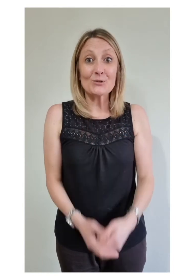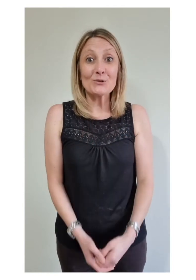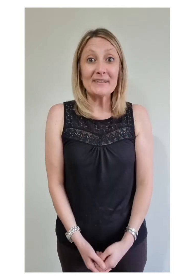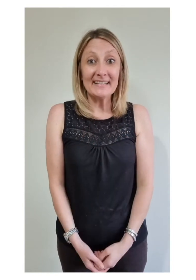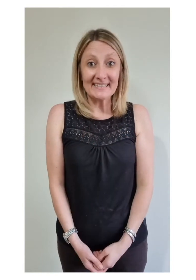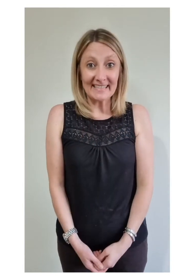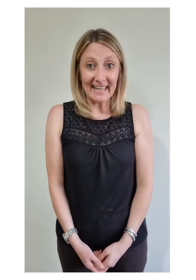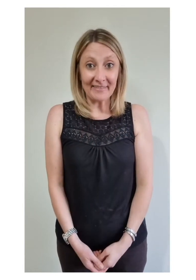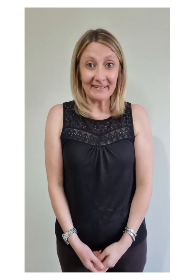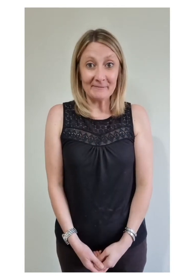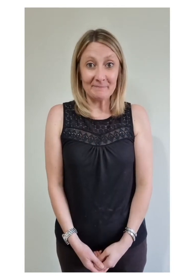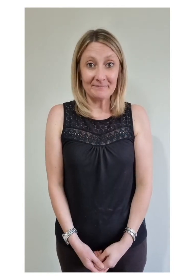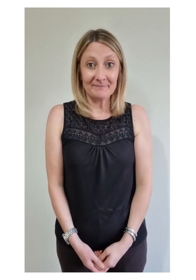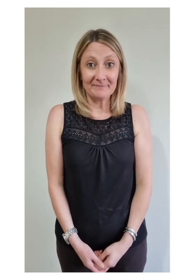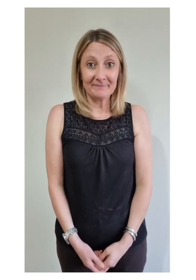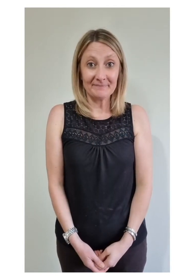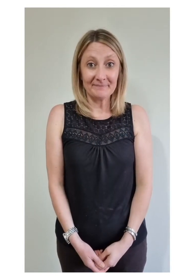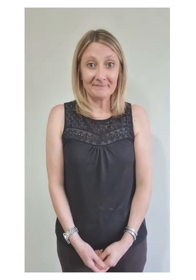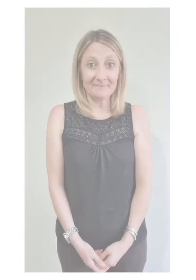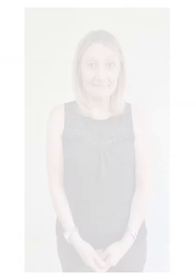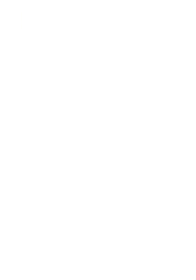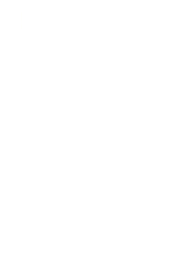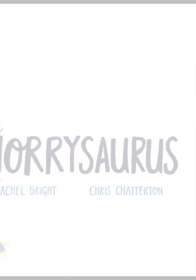the story together.